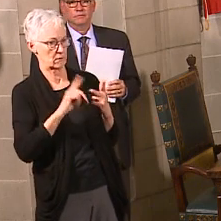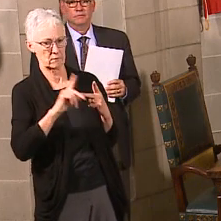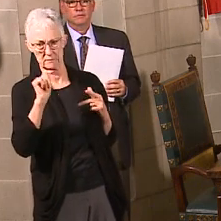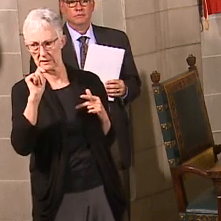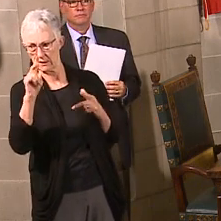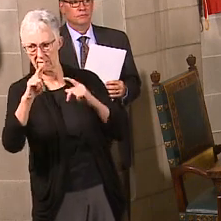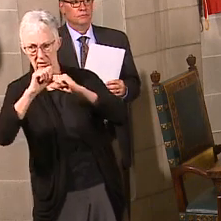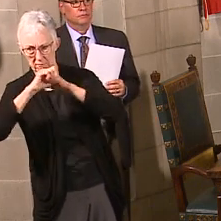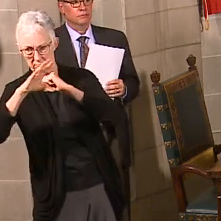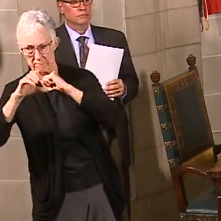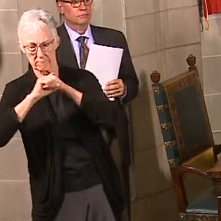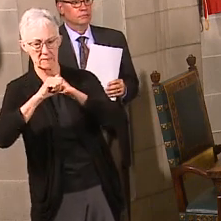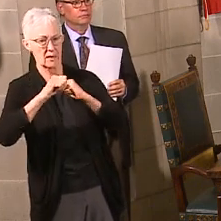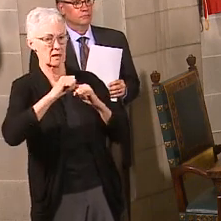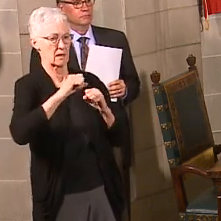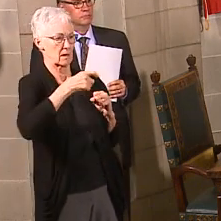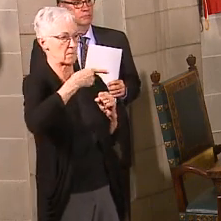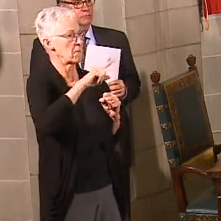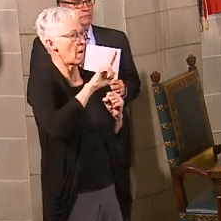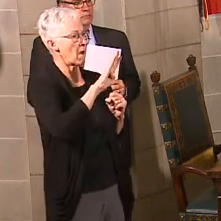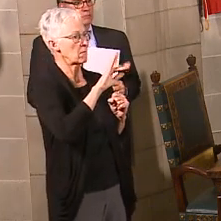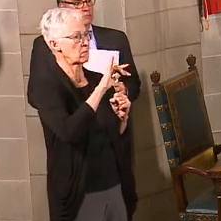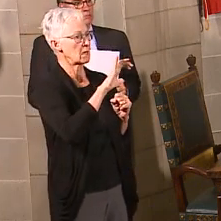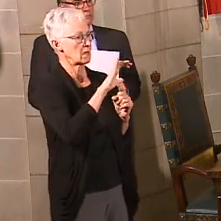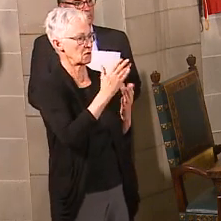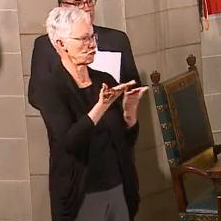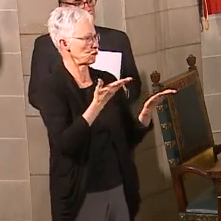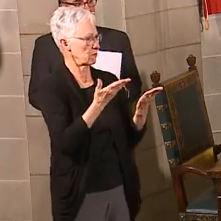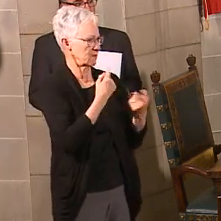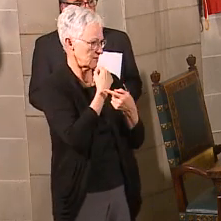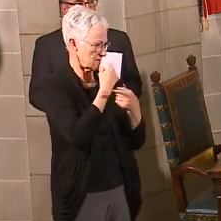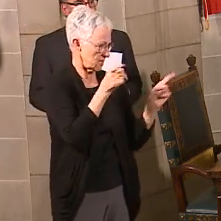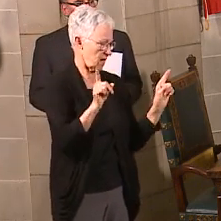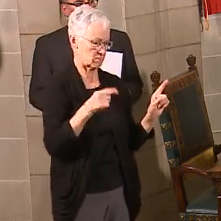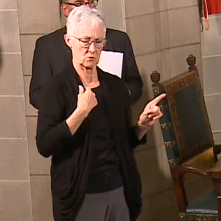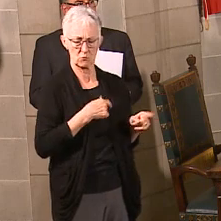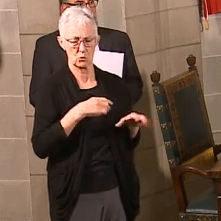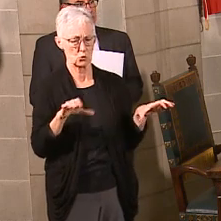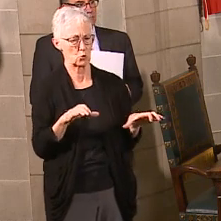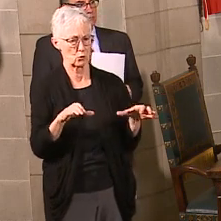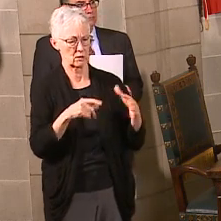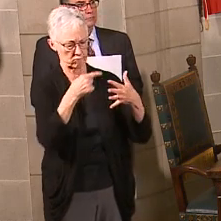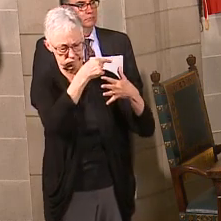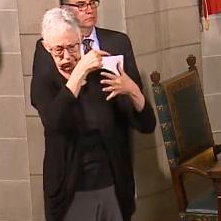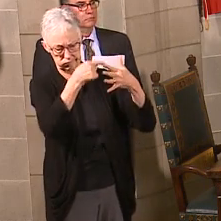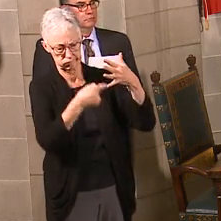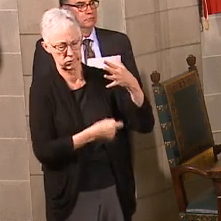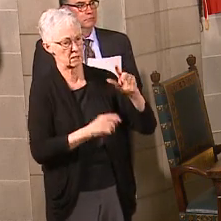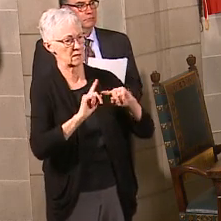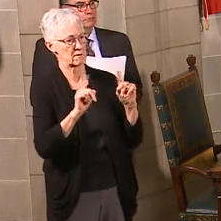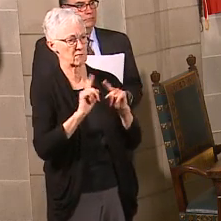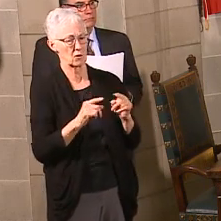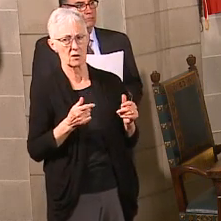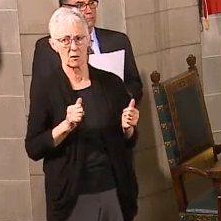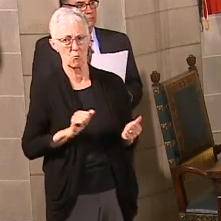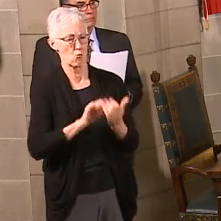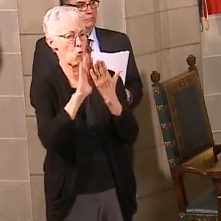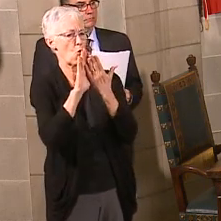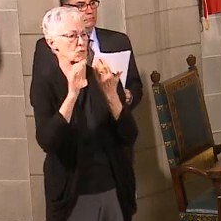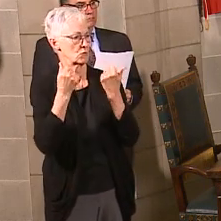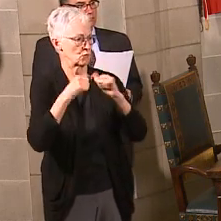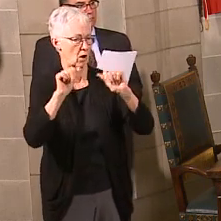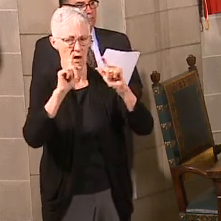broadcasts, PSAs. There's a number of things we're doing to try and get these messages out all across the state. If there is one out there, actually, you think we are